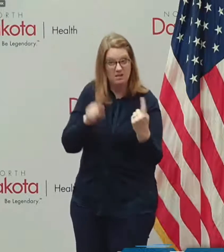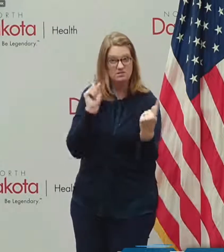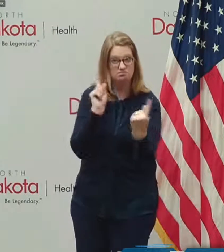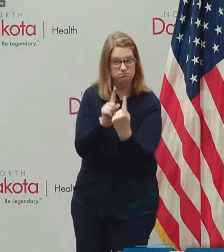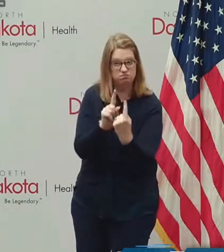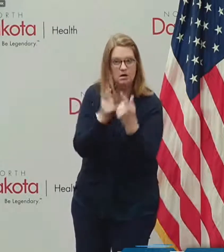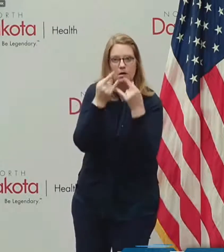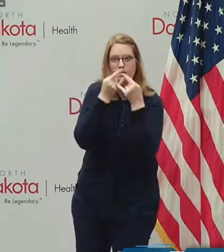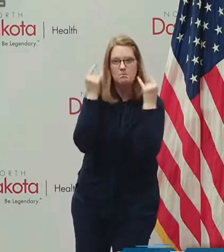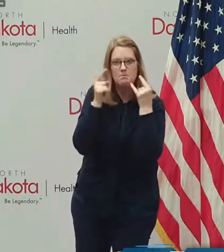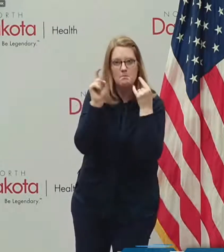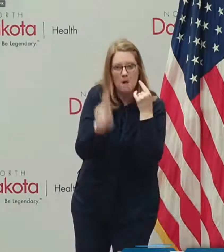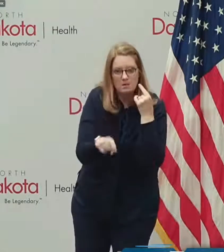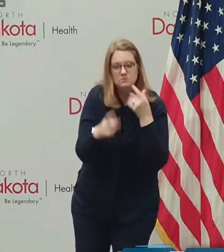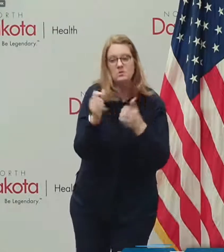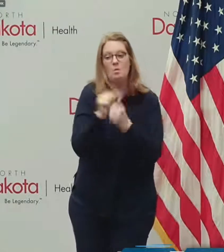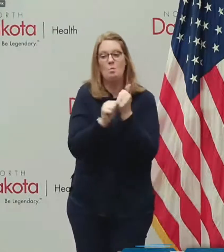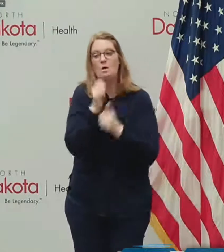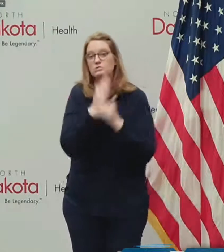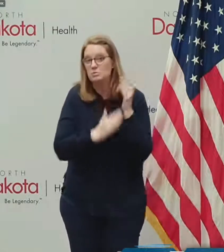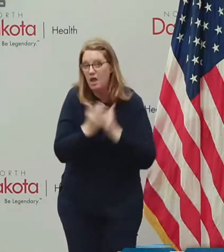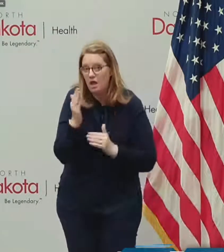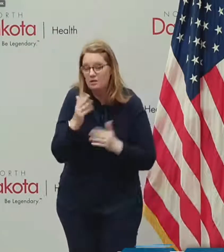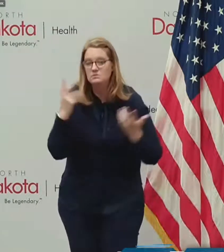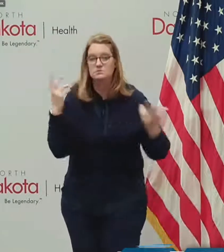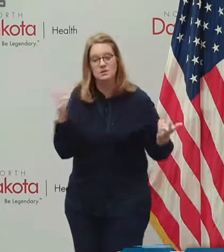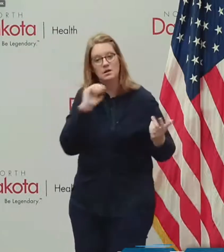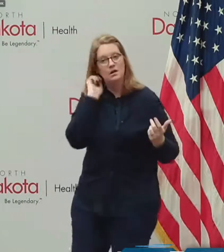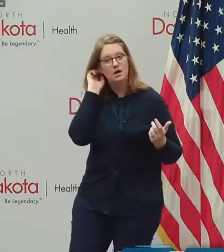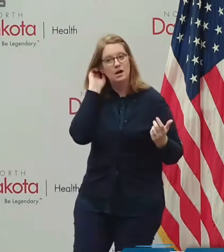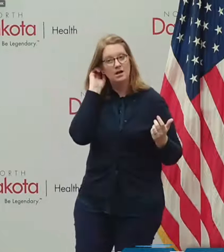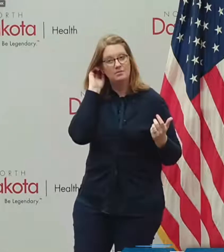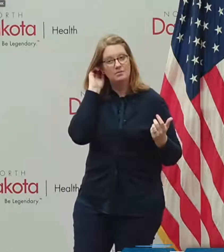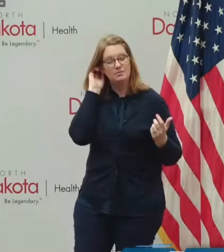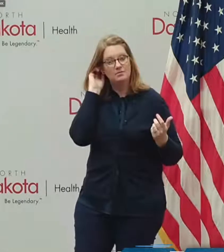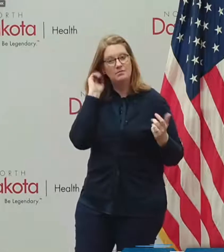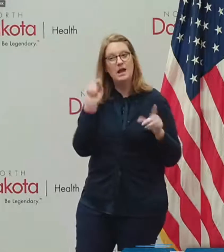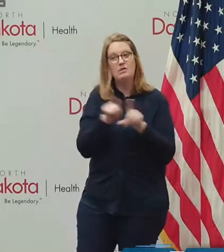your hands often, and again, maintain distance